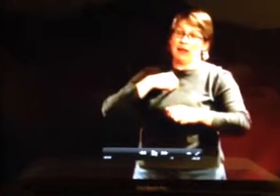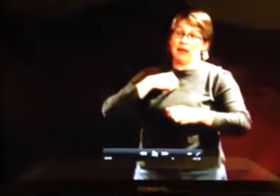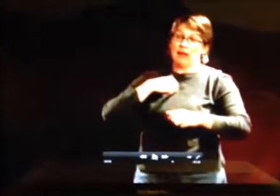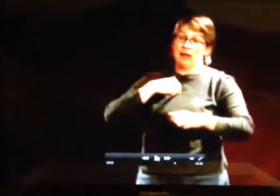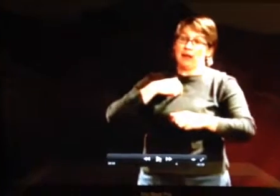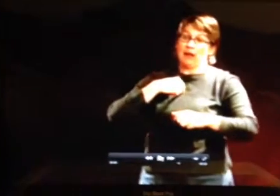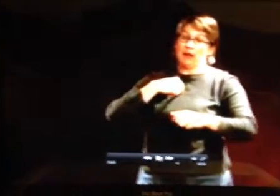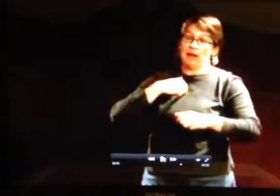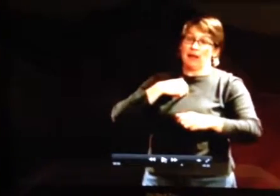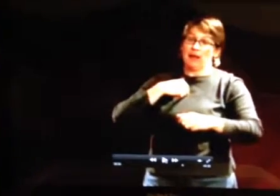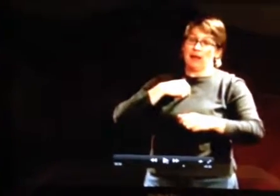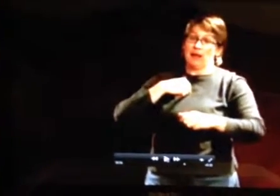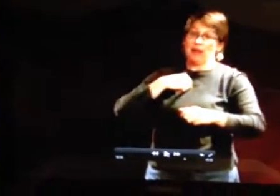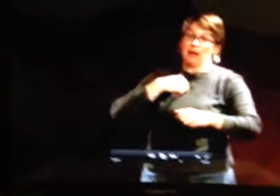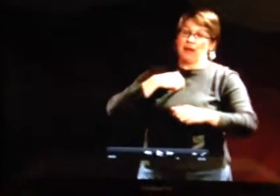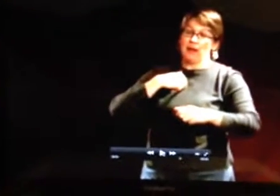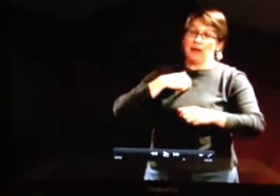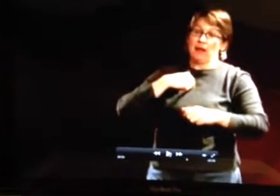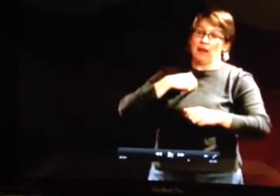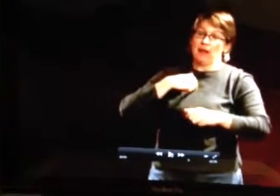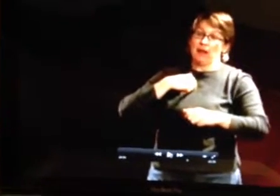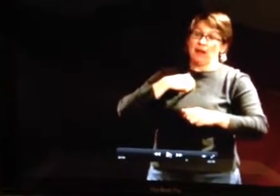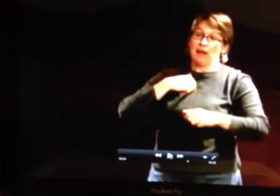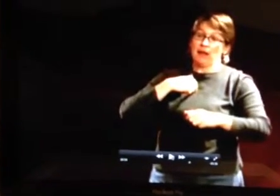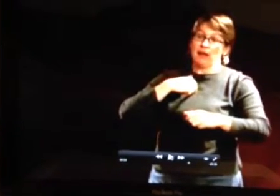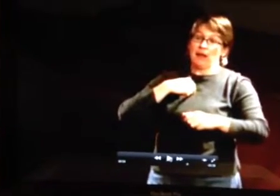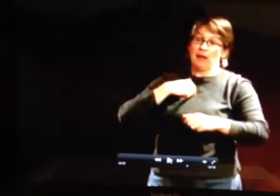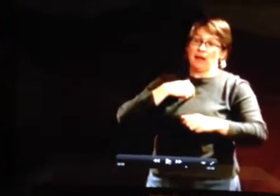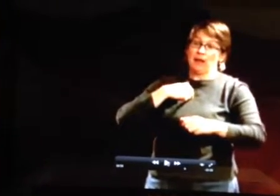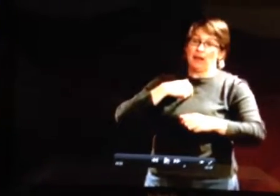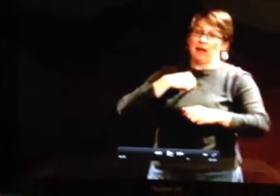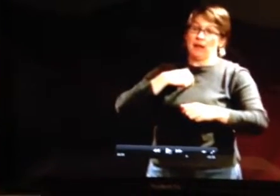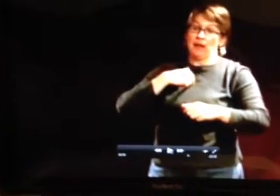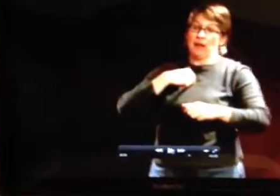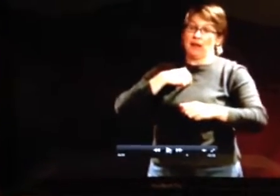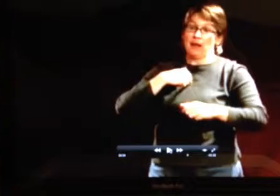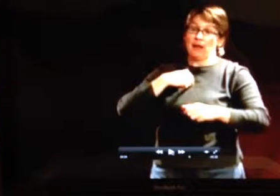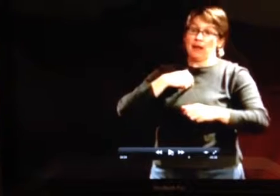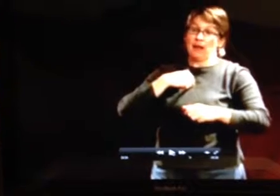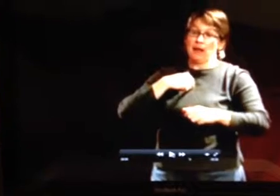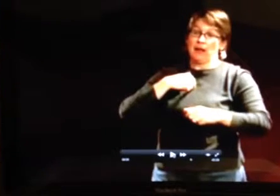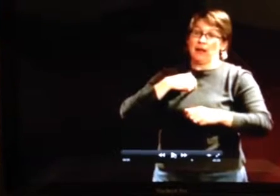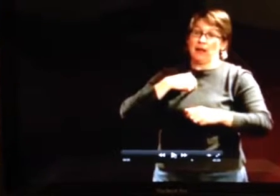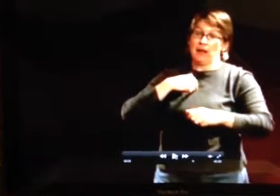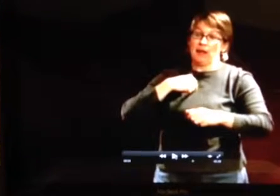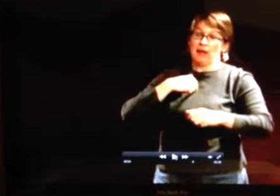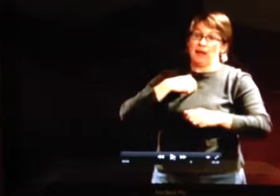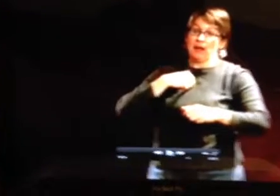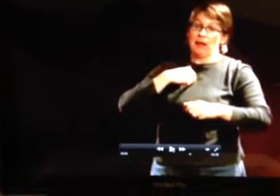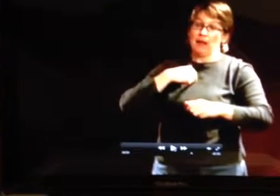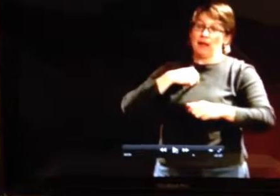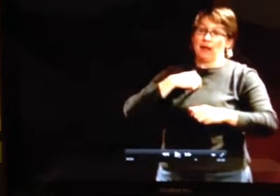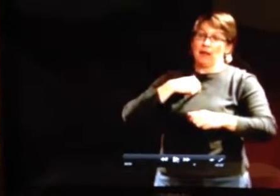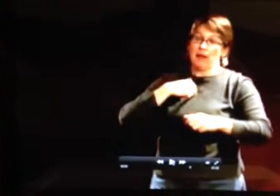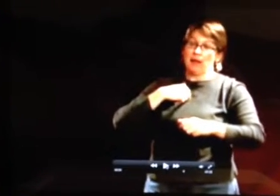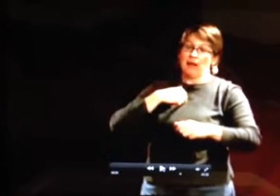So the boat, because the water was so rough, the boat was beginning to lean back, since I was sitting in the back, and I told my son, I said, "You have